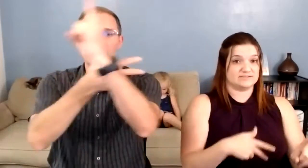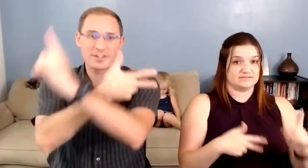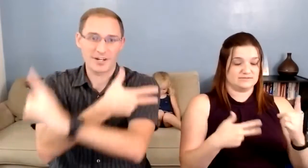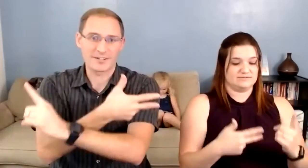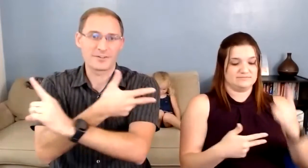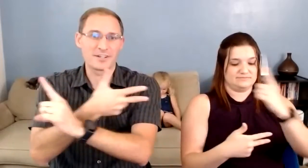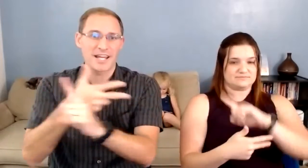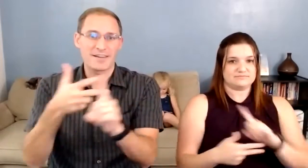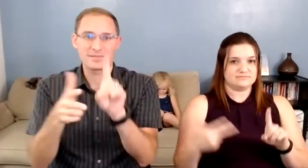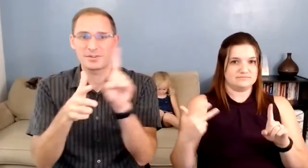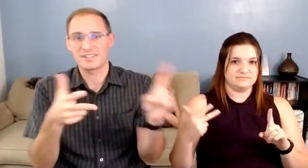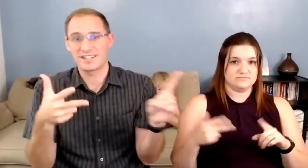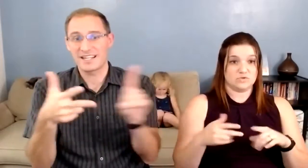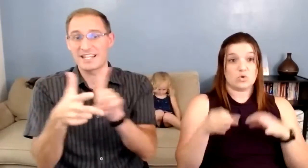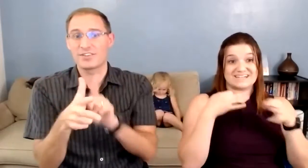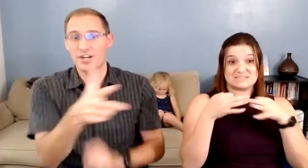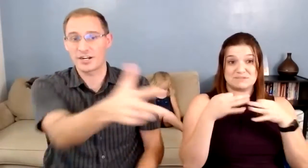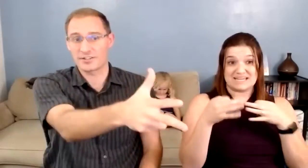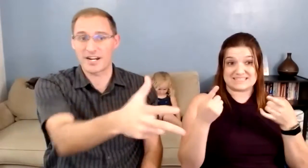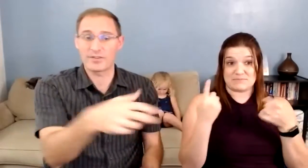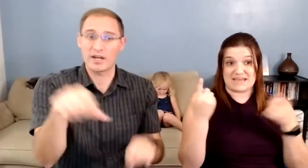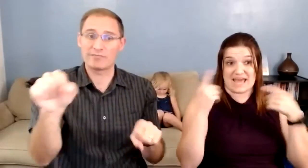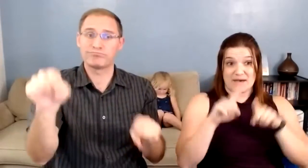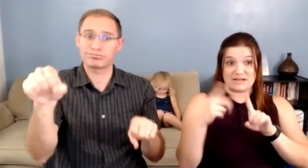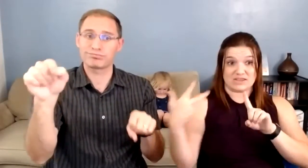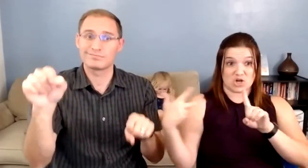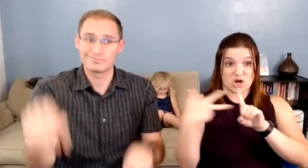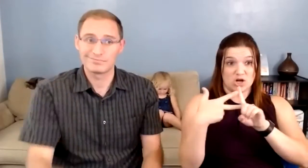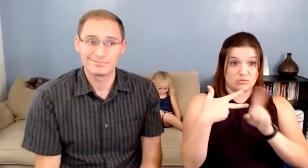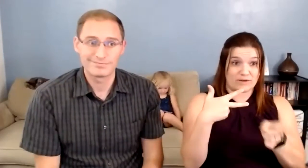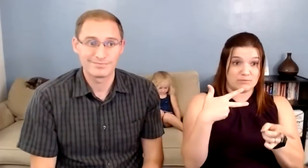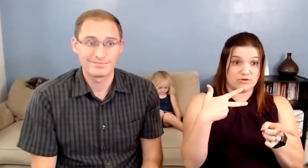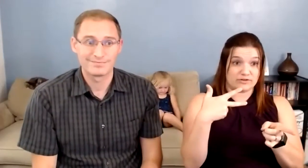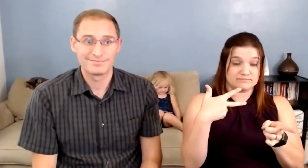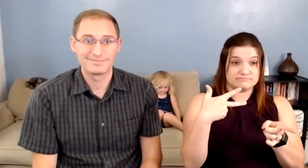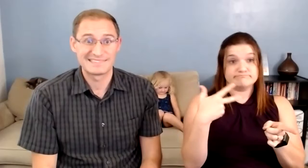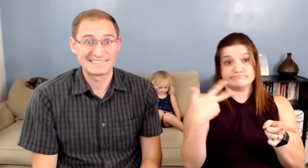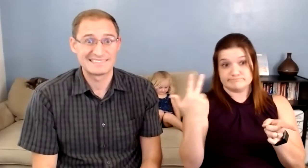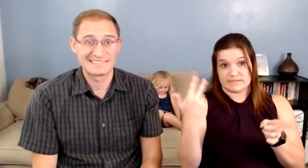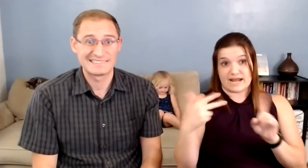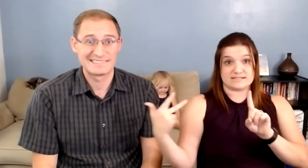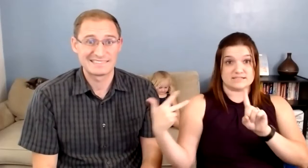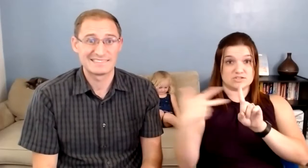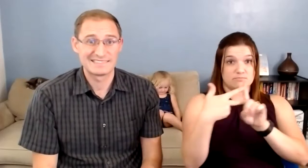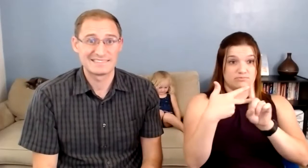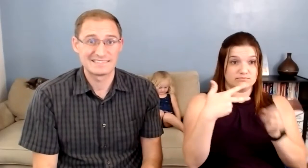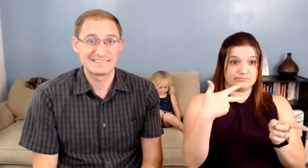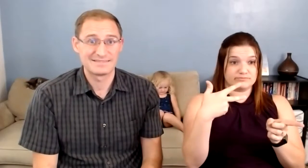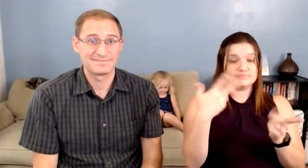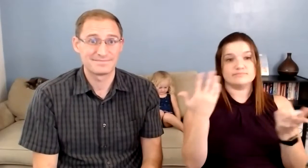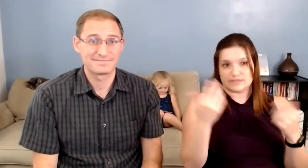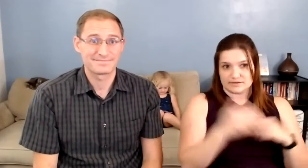jump over the car, or you can have the person get into the car and drive away. Something happened and the car ran him over. An accident, stop,